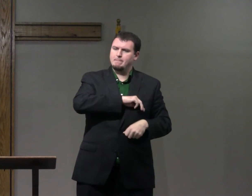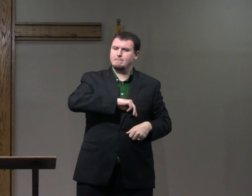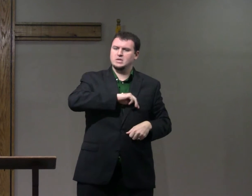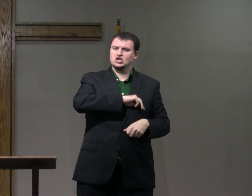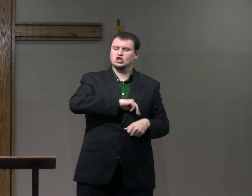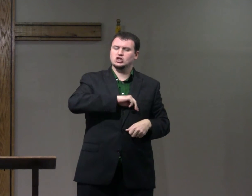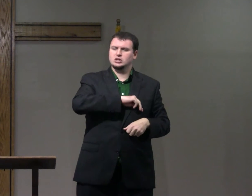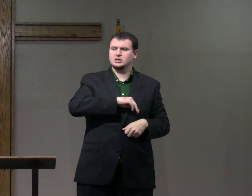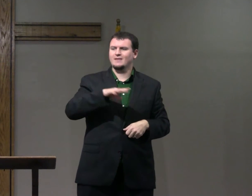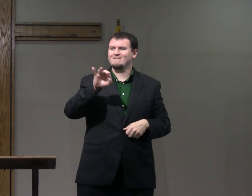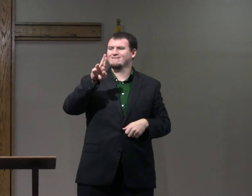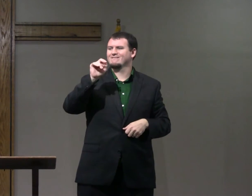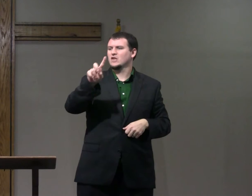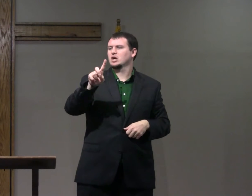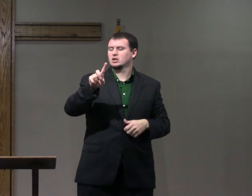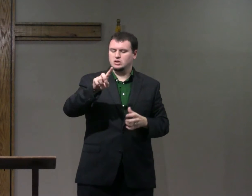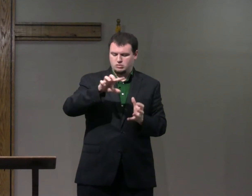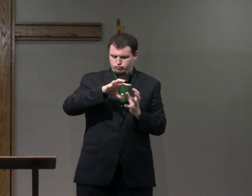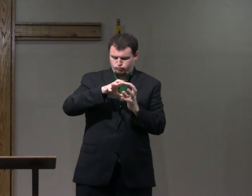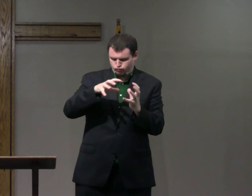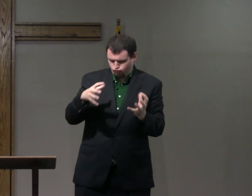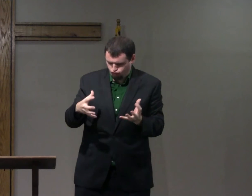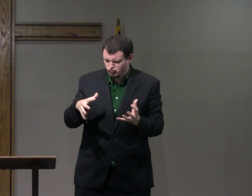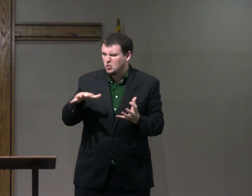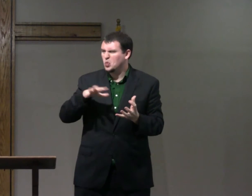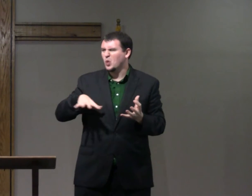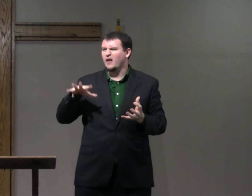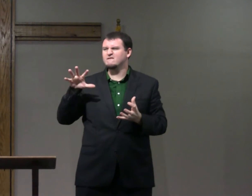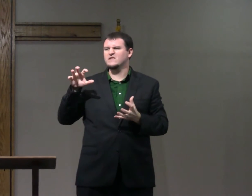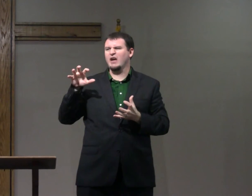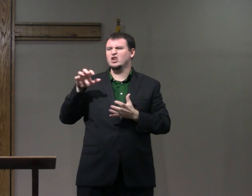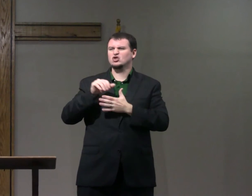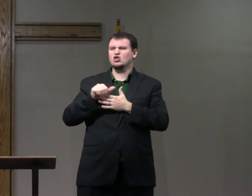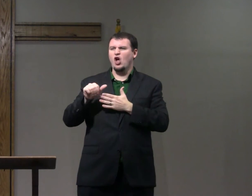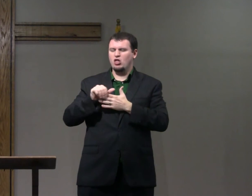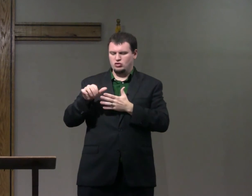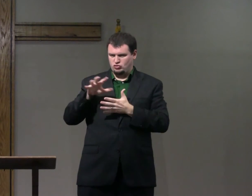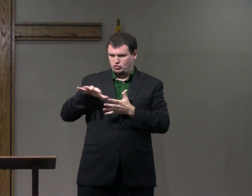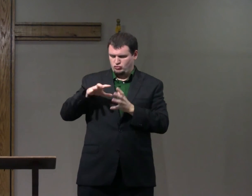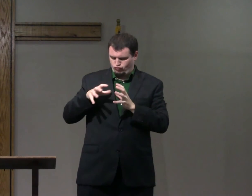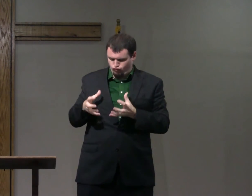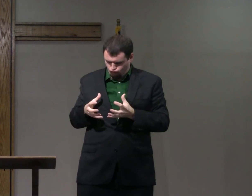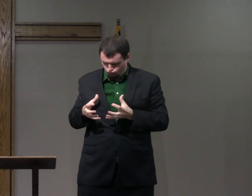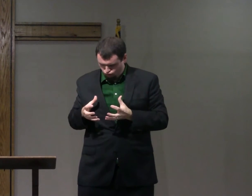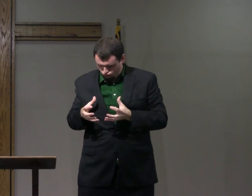My second goal is to make an annual donation for missions work.